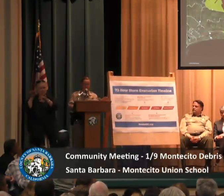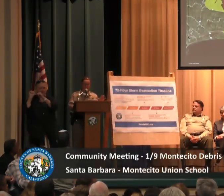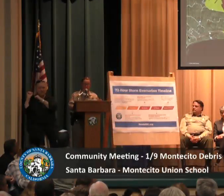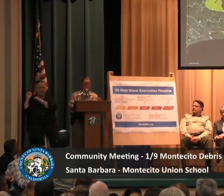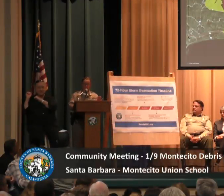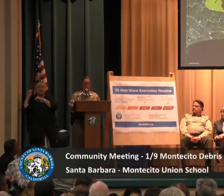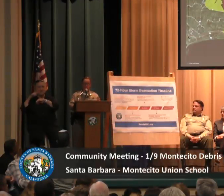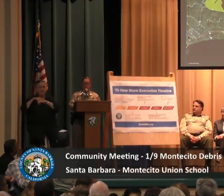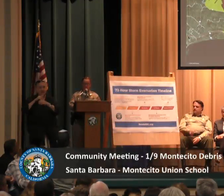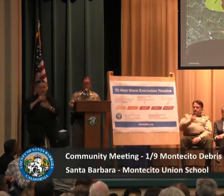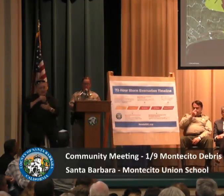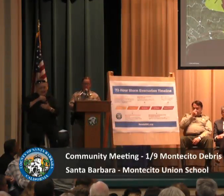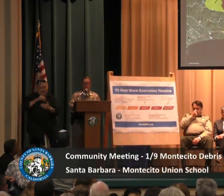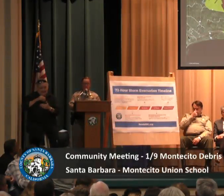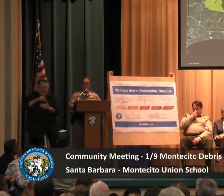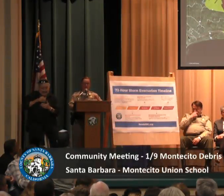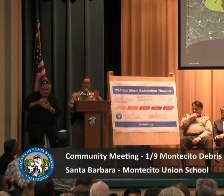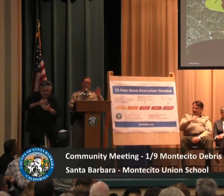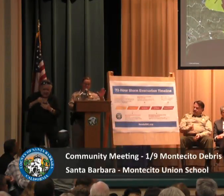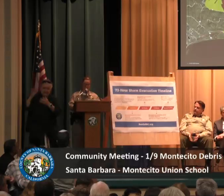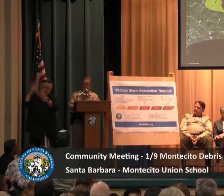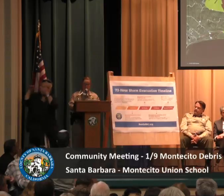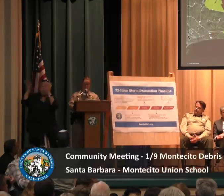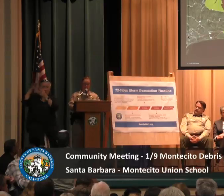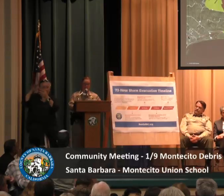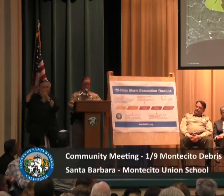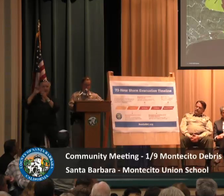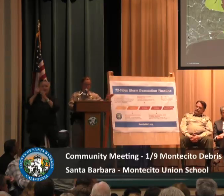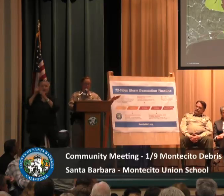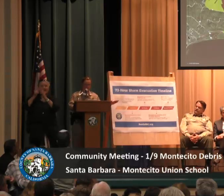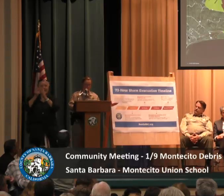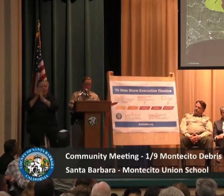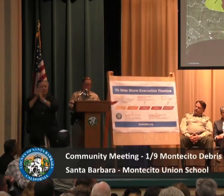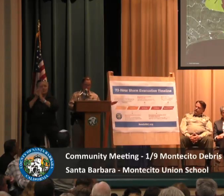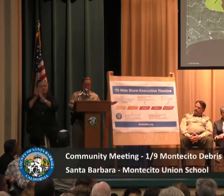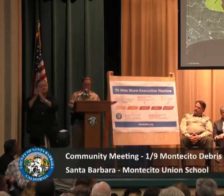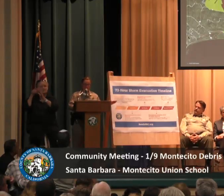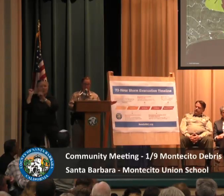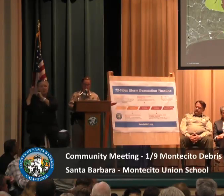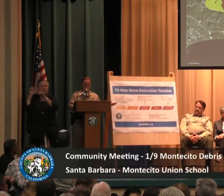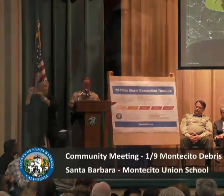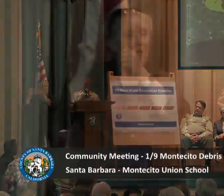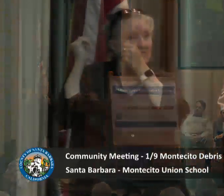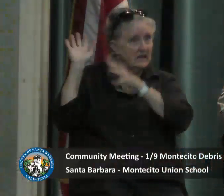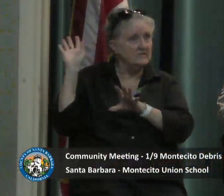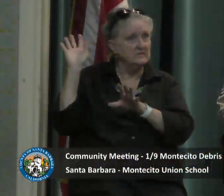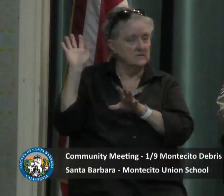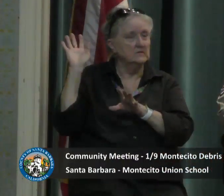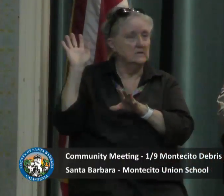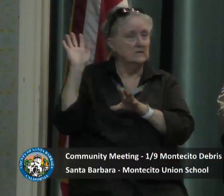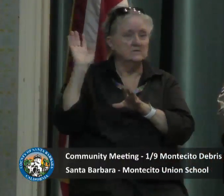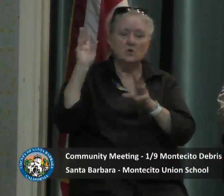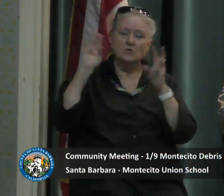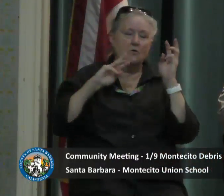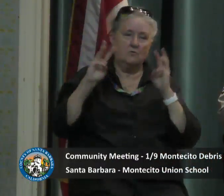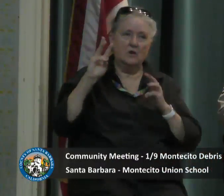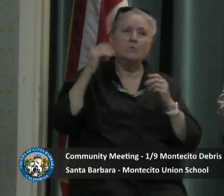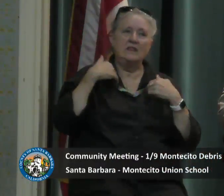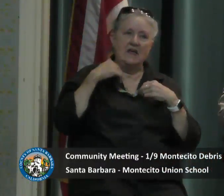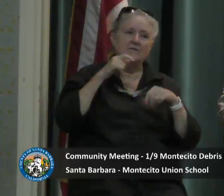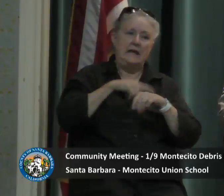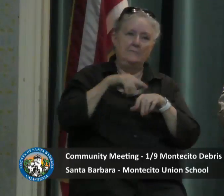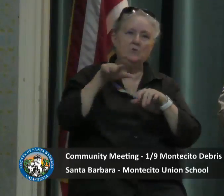the time this is being put in place, it'll be about 10 hours after you should have all been out of the area. So don't worry, you will have